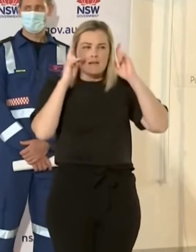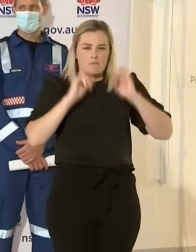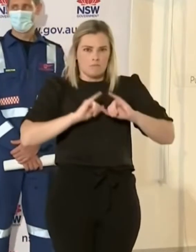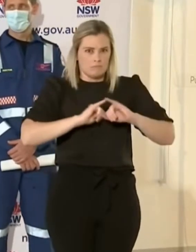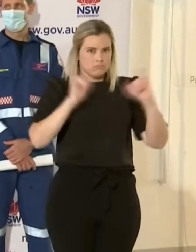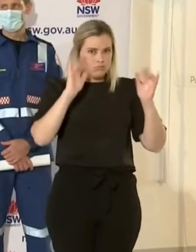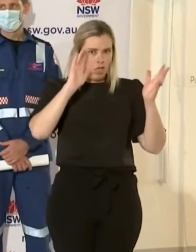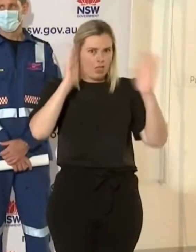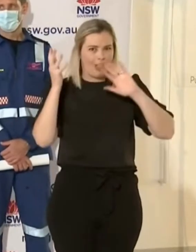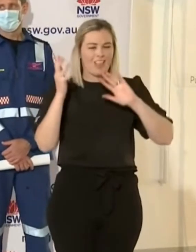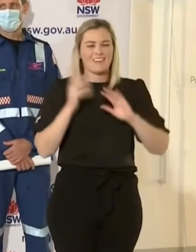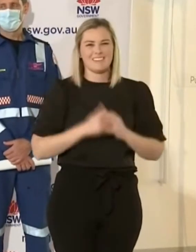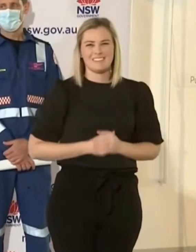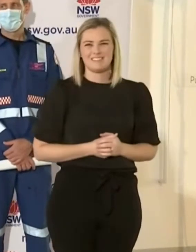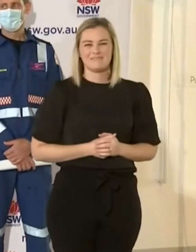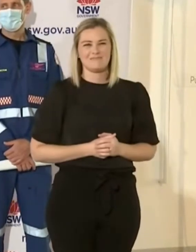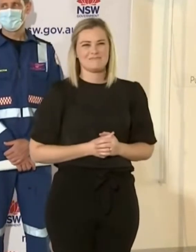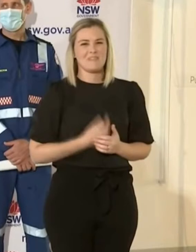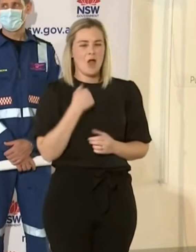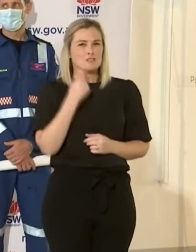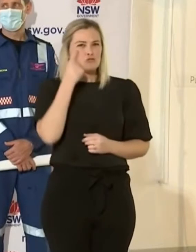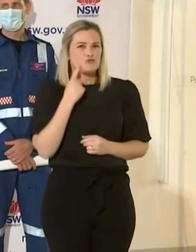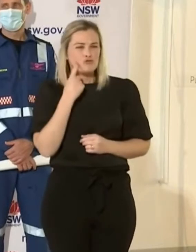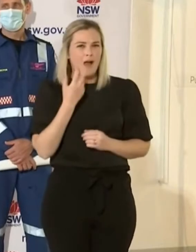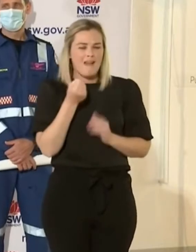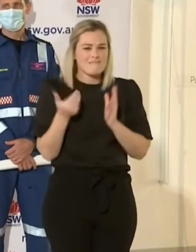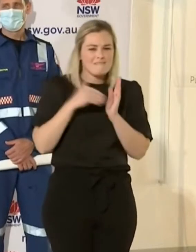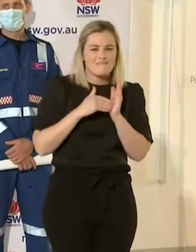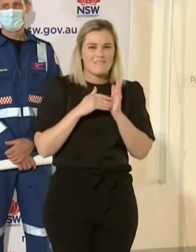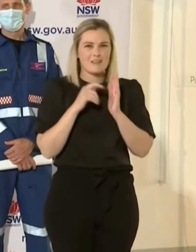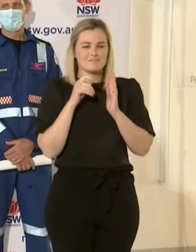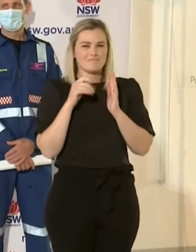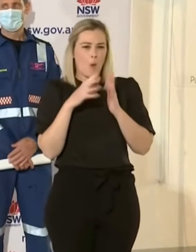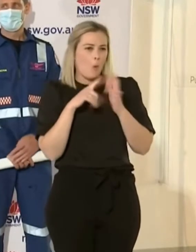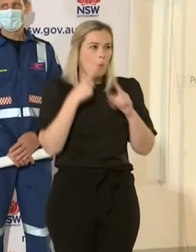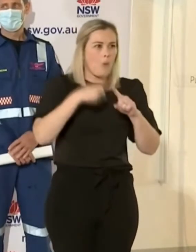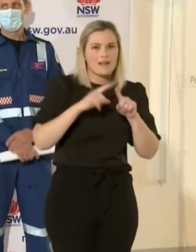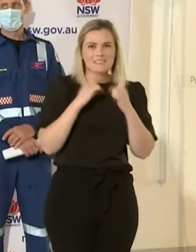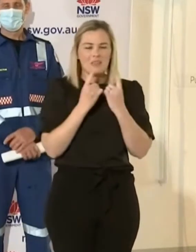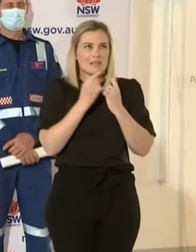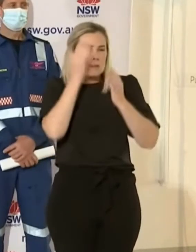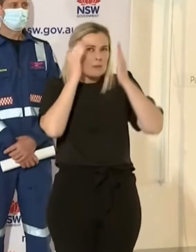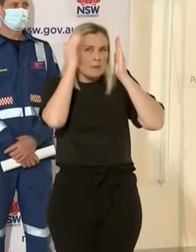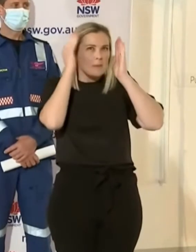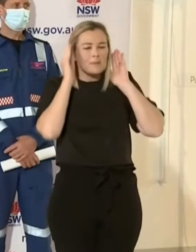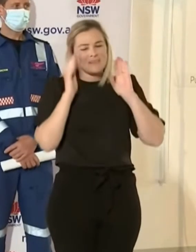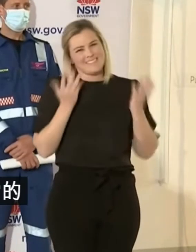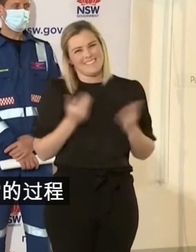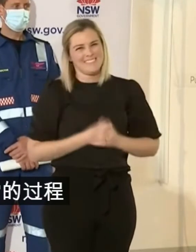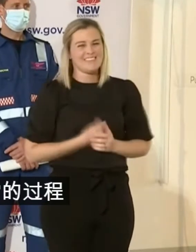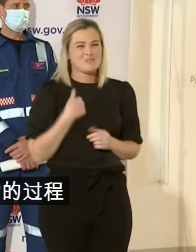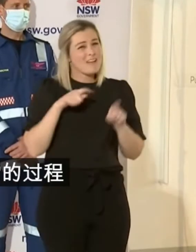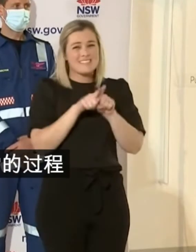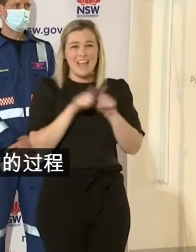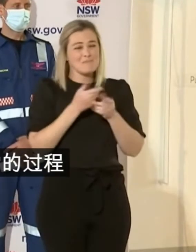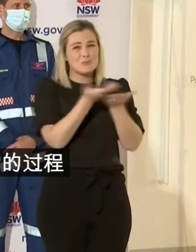you. I've discovered the benefit of product, but prior to that, it didn't have to exist. So I'm desperate as well, but I understand that others are as well. Yes? In getting back